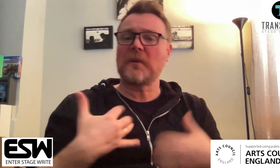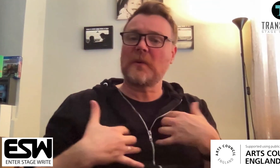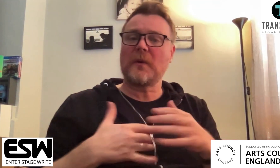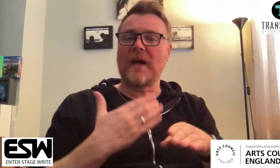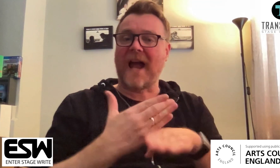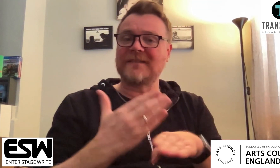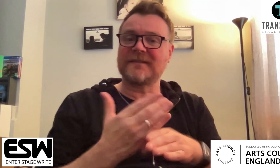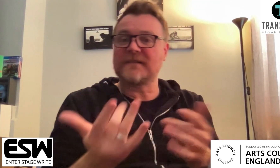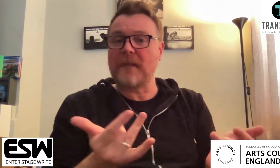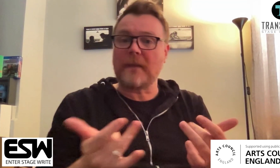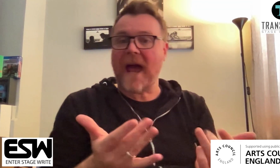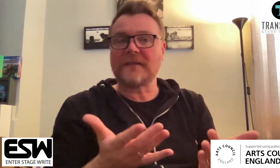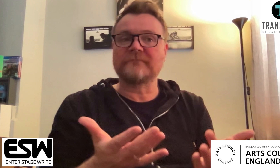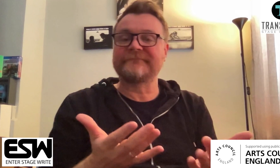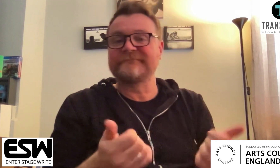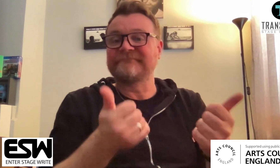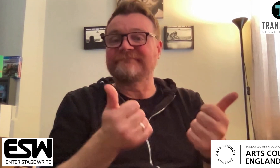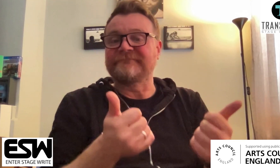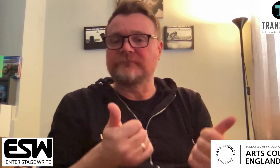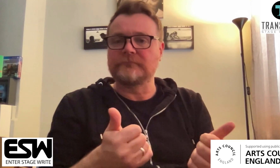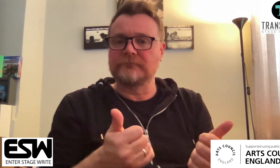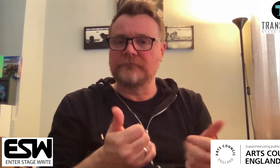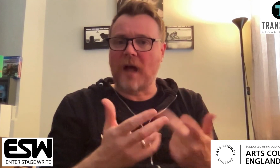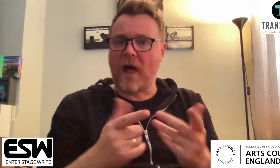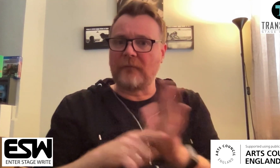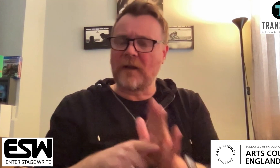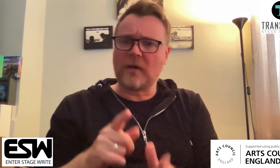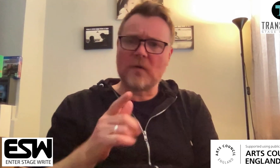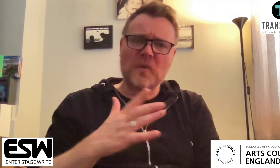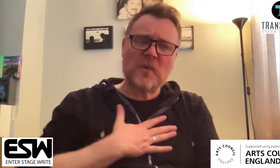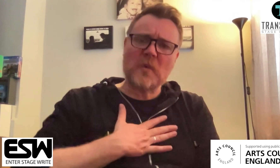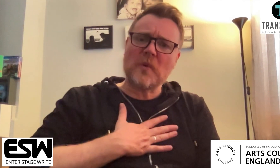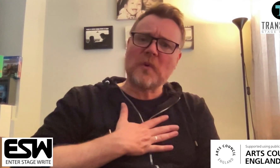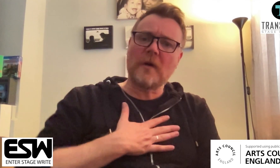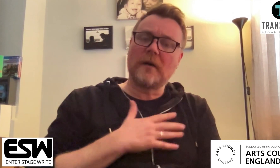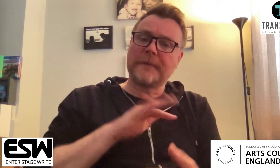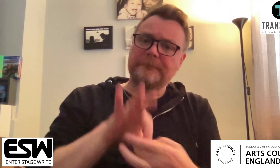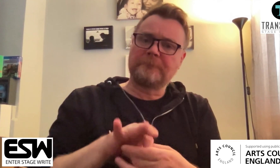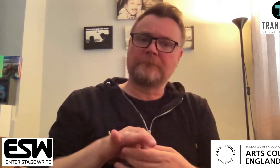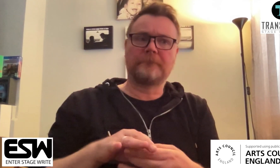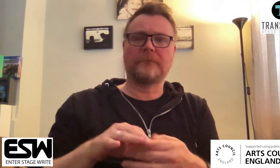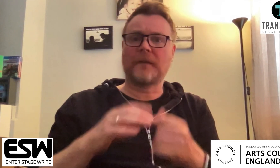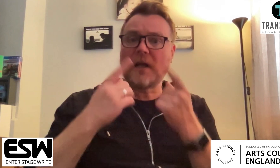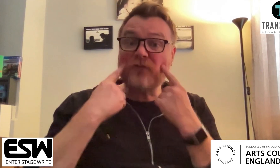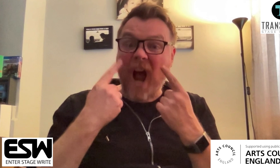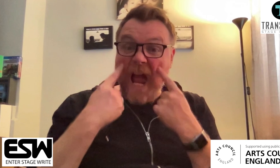films, like Spider-Man, they're okay, they're quite good. But other films really touch you, make you